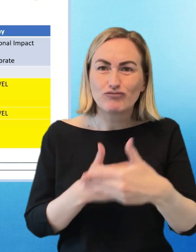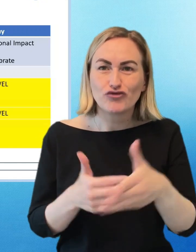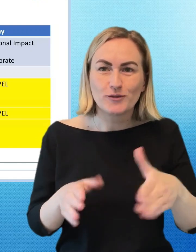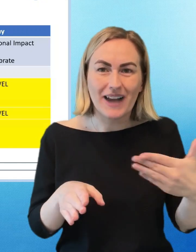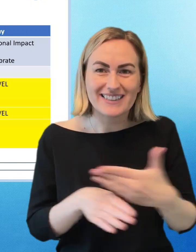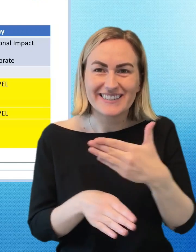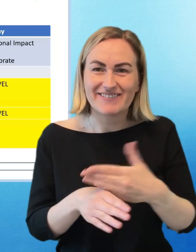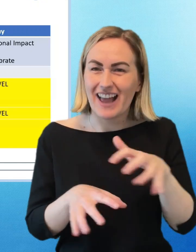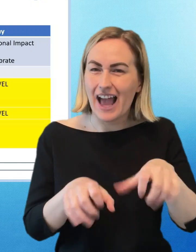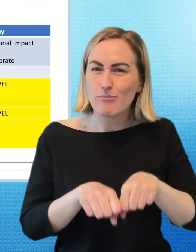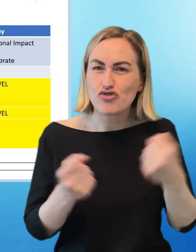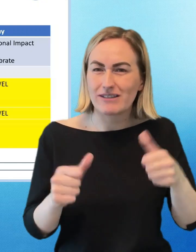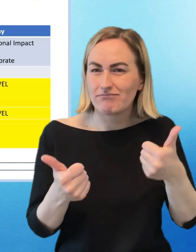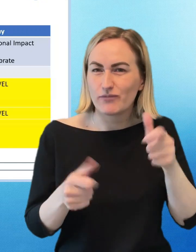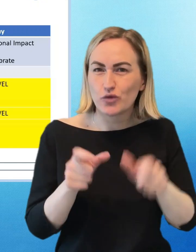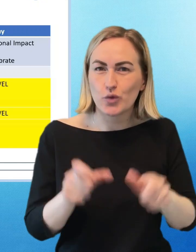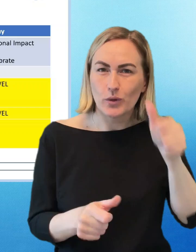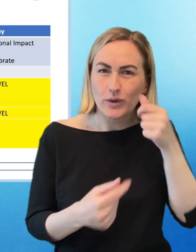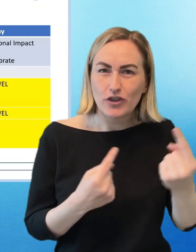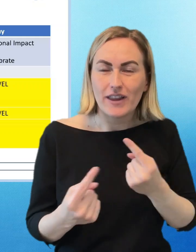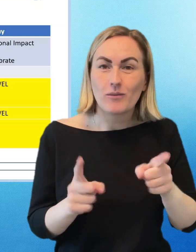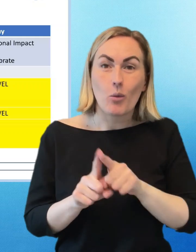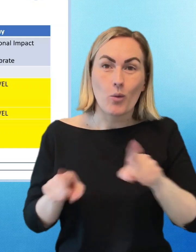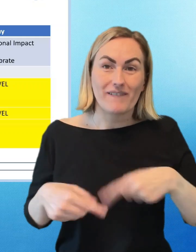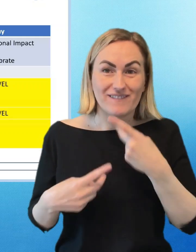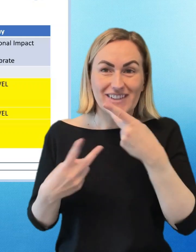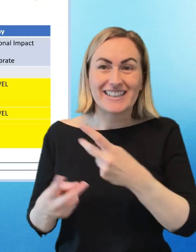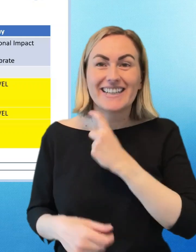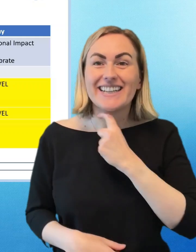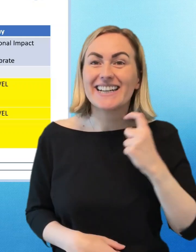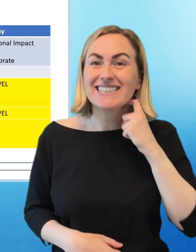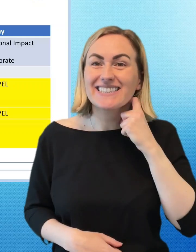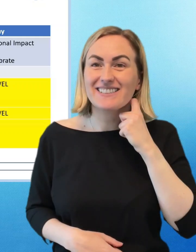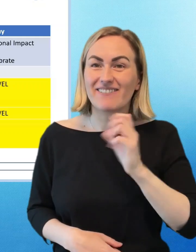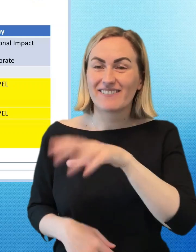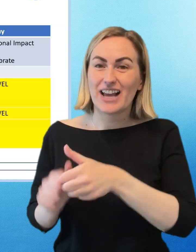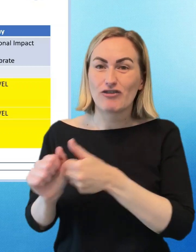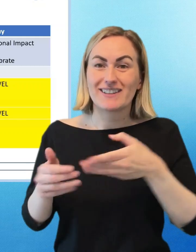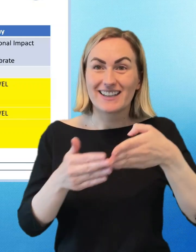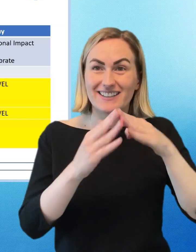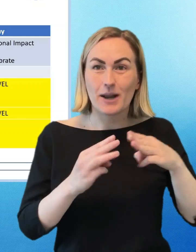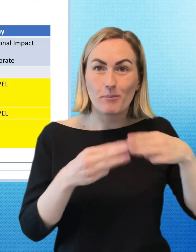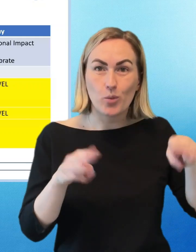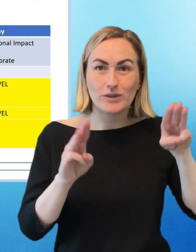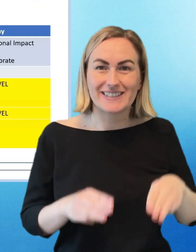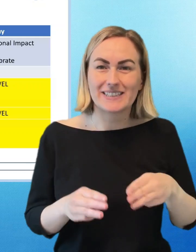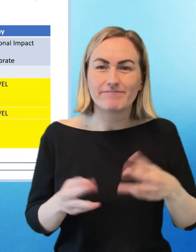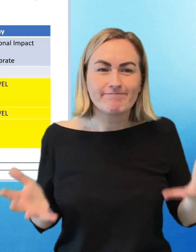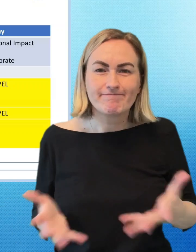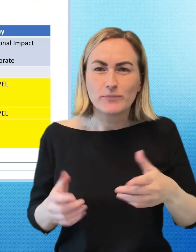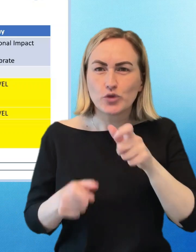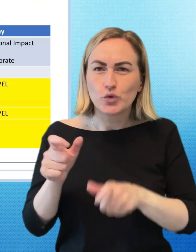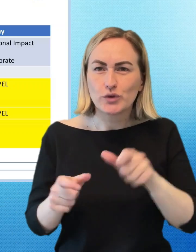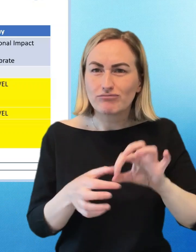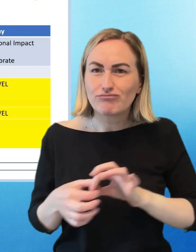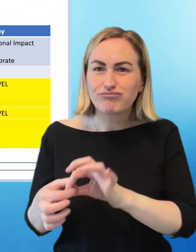an icebreaker for the students. And we also had a visit to the Guinness Storehouse and the Titanic Museum, just to bring the